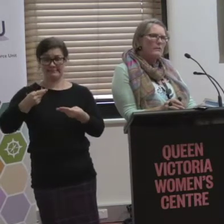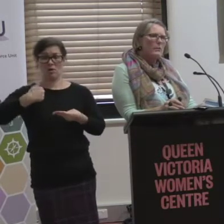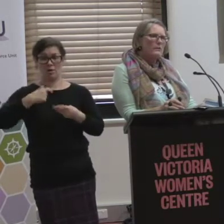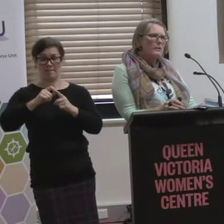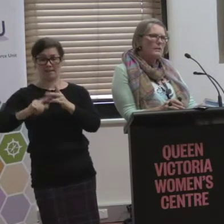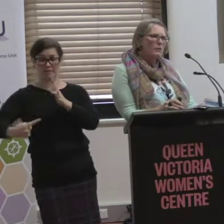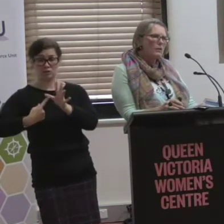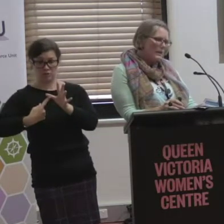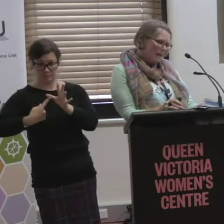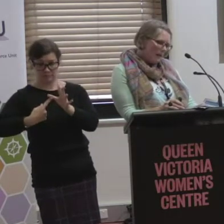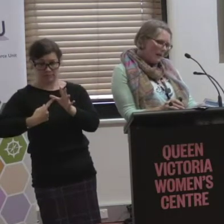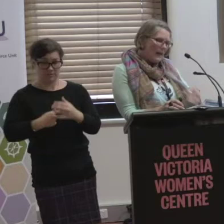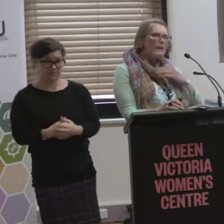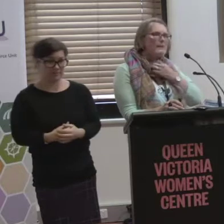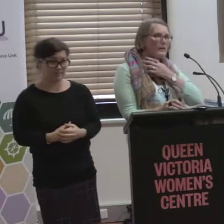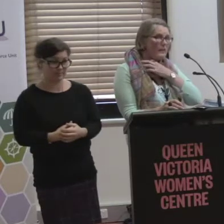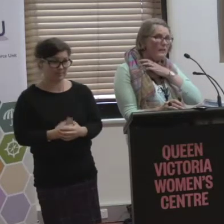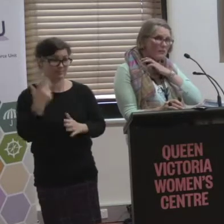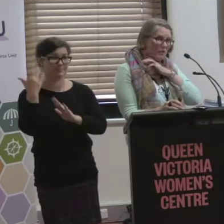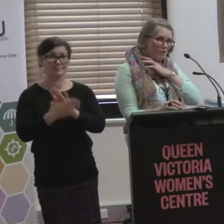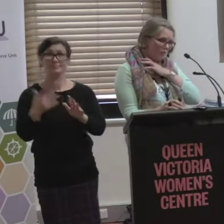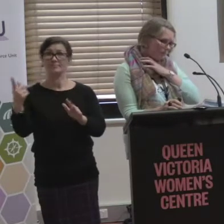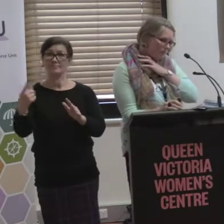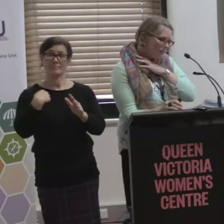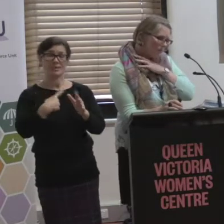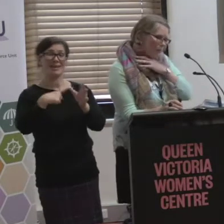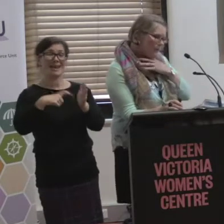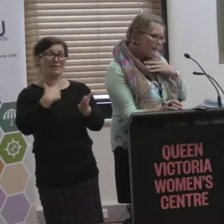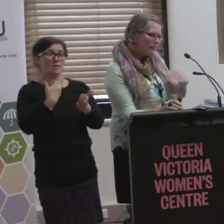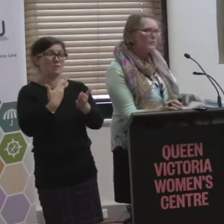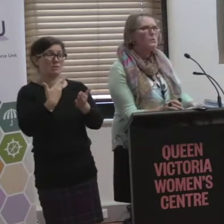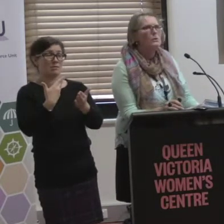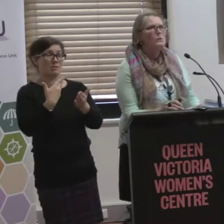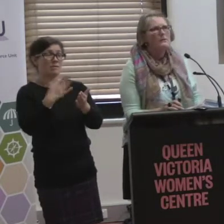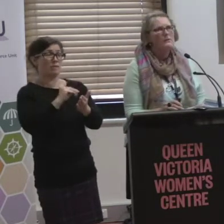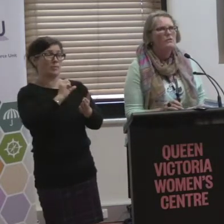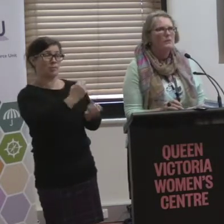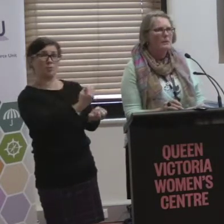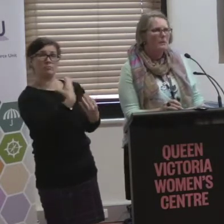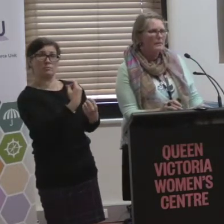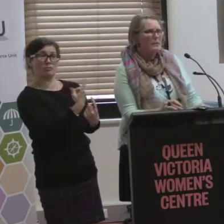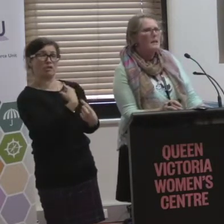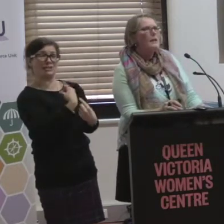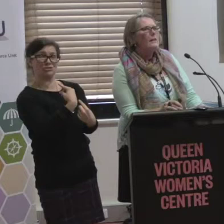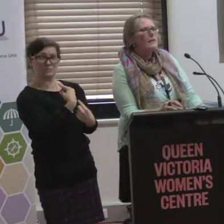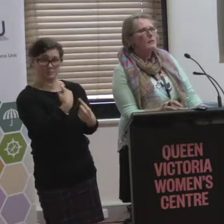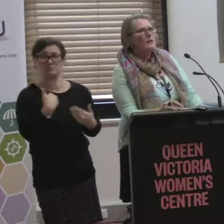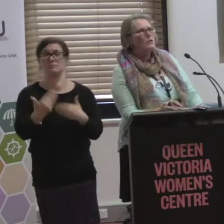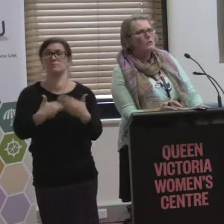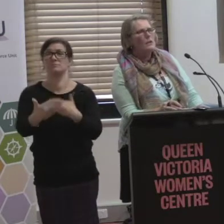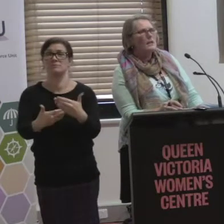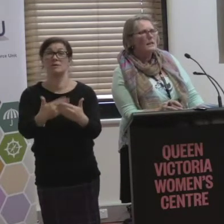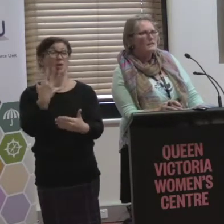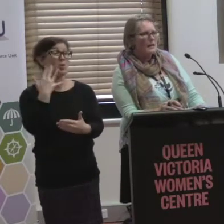they've appointed, the attorney, acts at their direction. When the principal loses decision-making capacity, that's